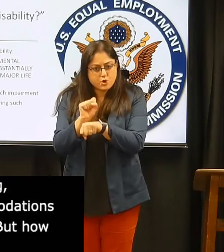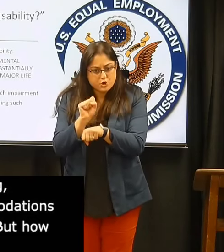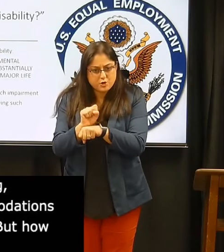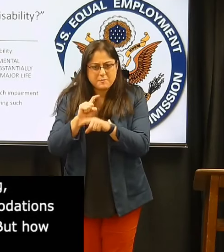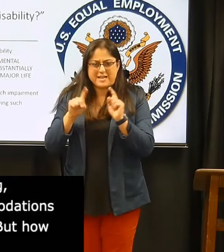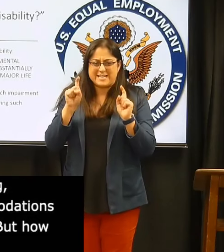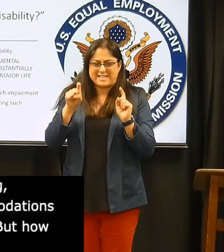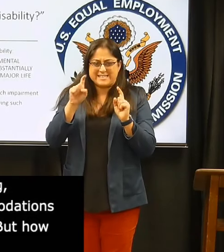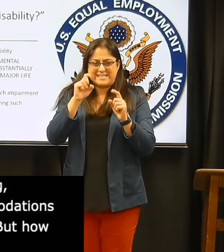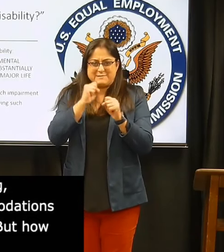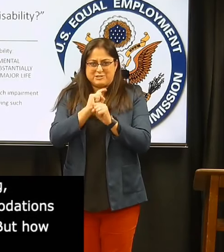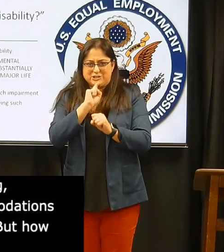They can go to work,